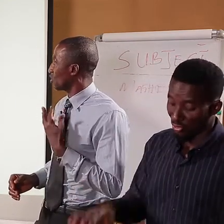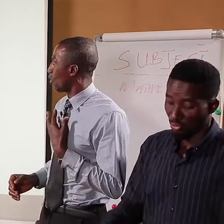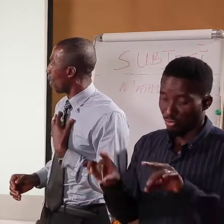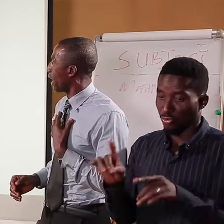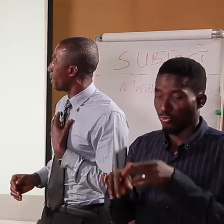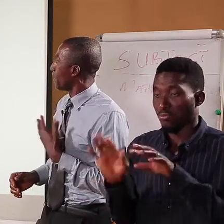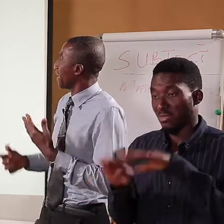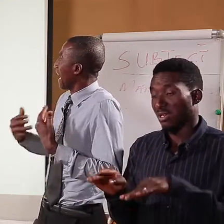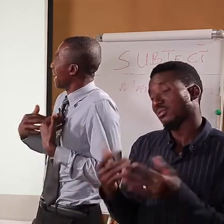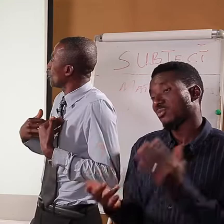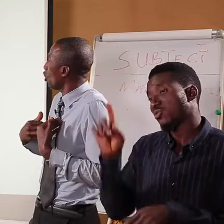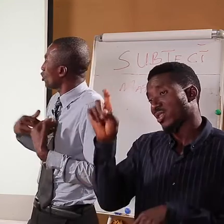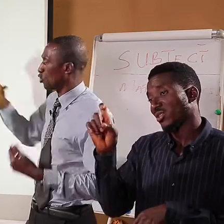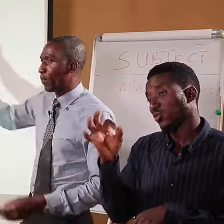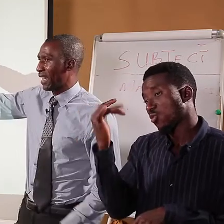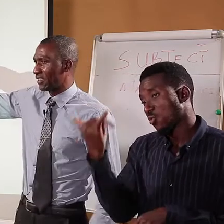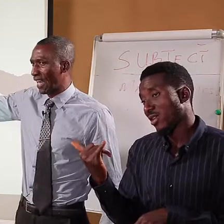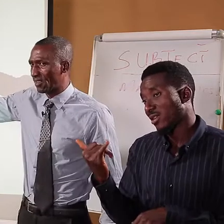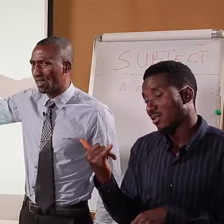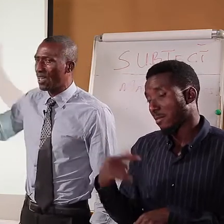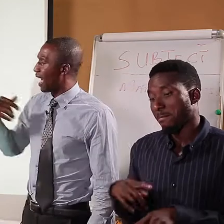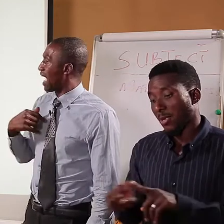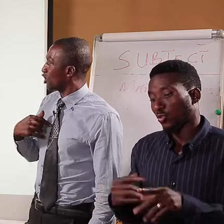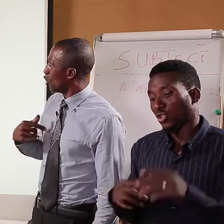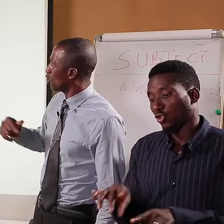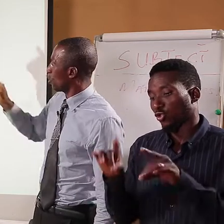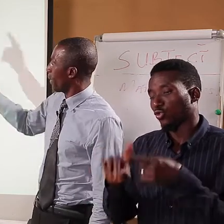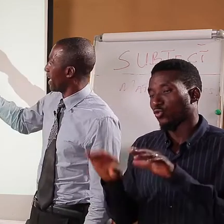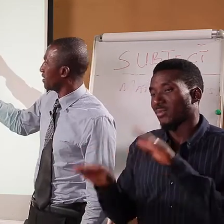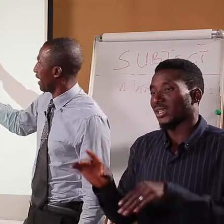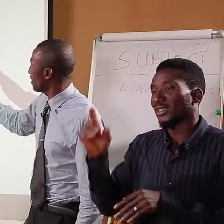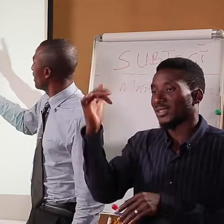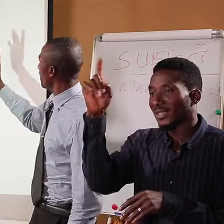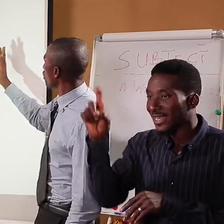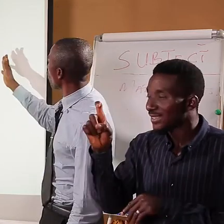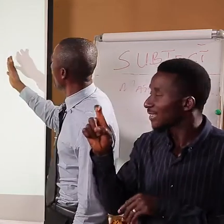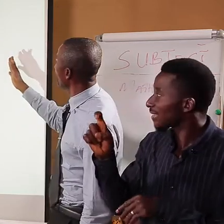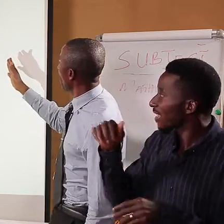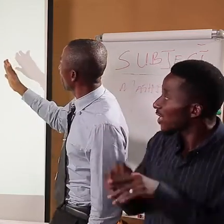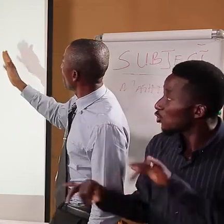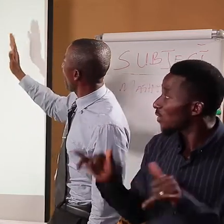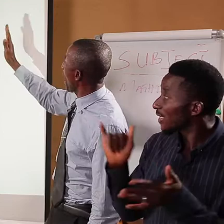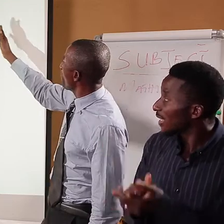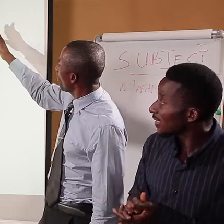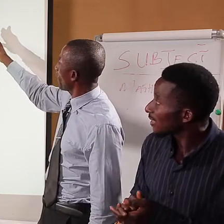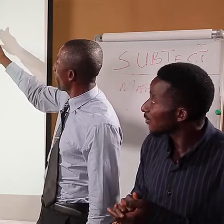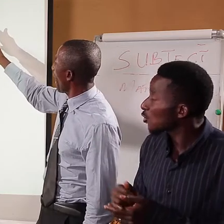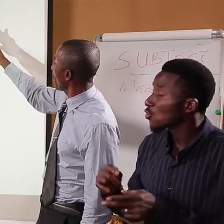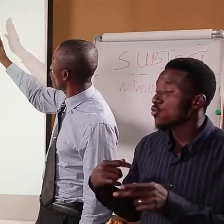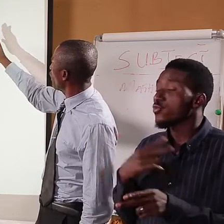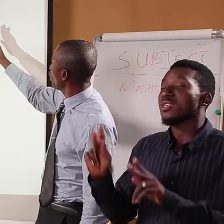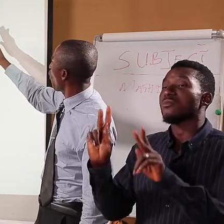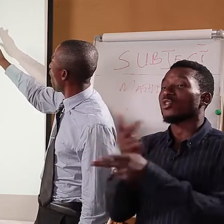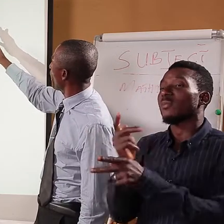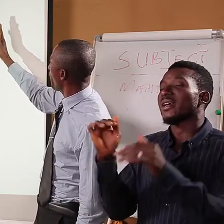either x or y, but I chose to balance x. I chose to balance x. In doing that, I